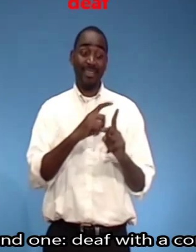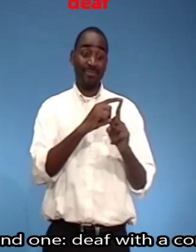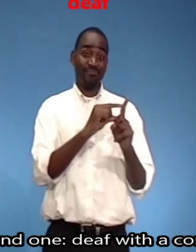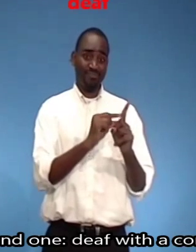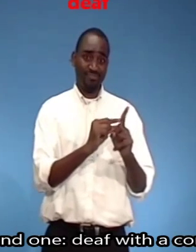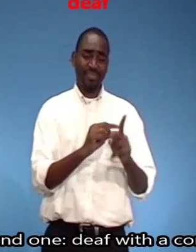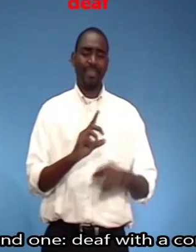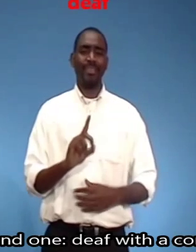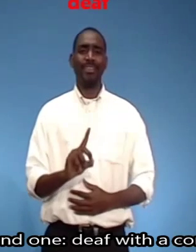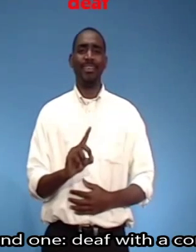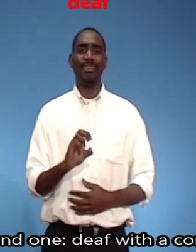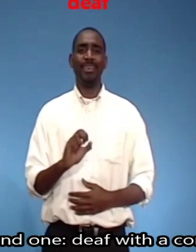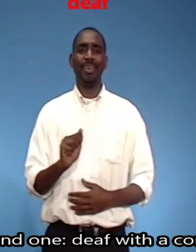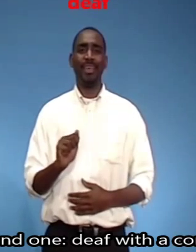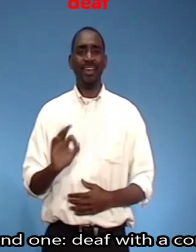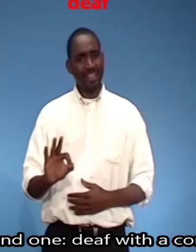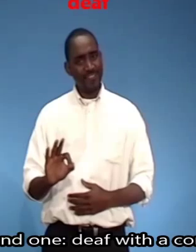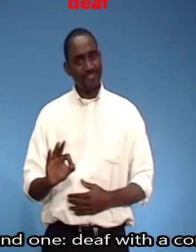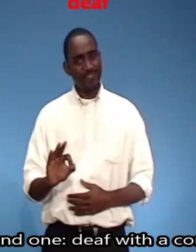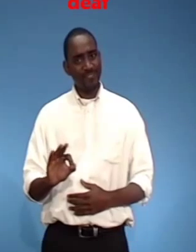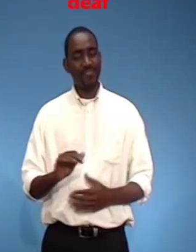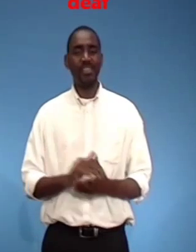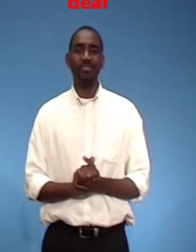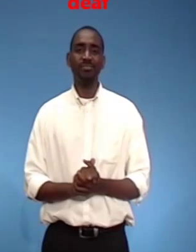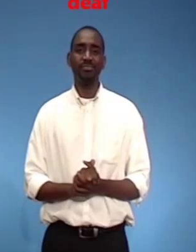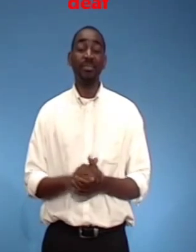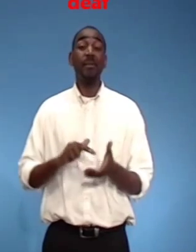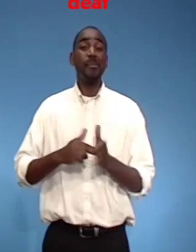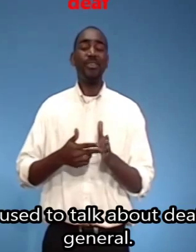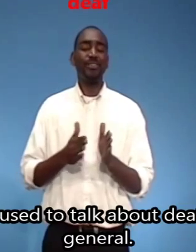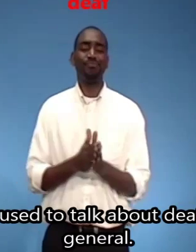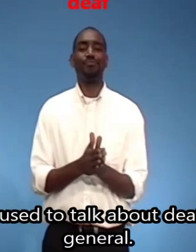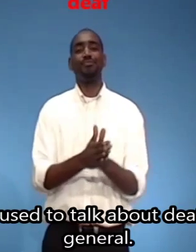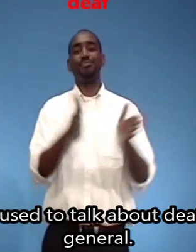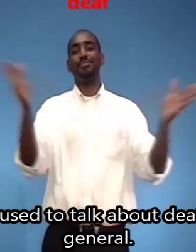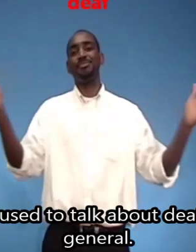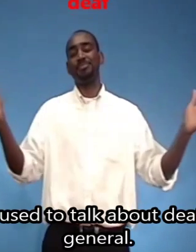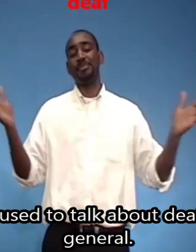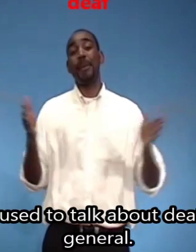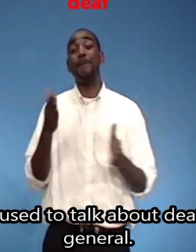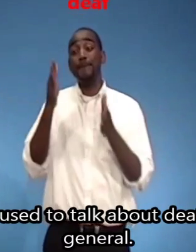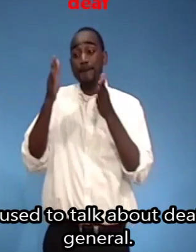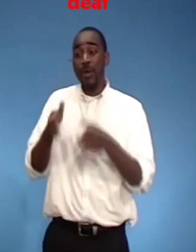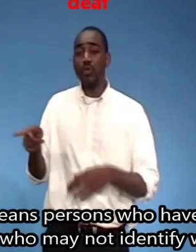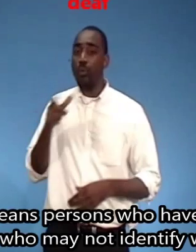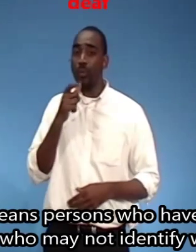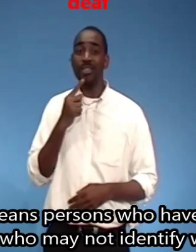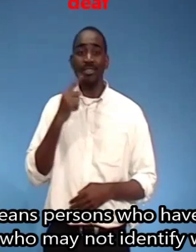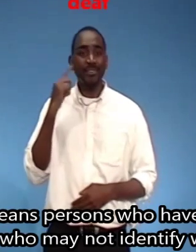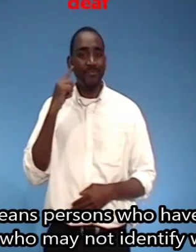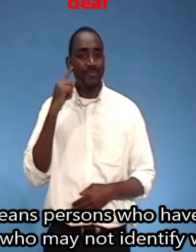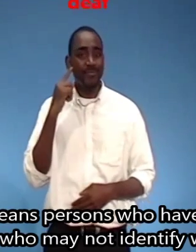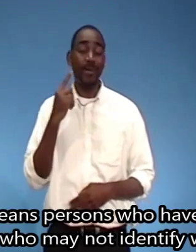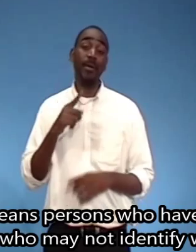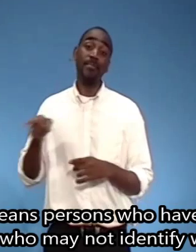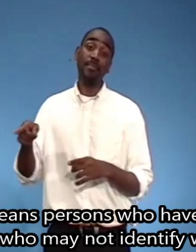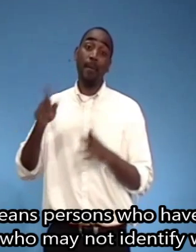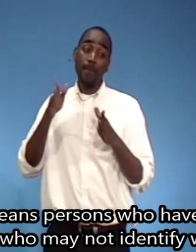The second one, deaf, with a common D. A term used to talk about deafness in general. It also